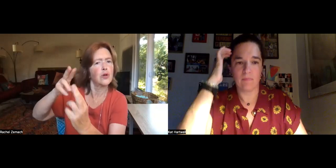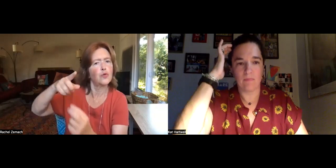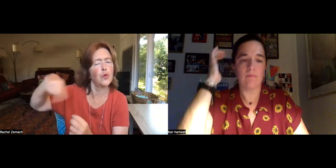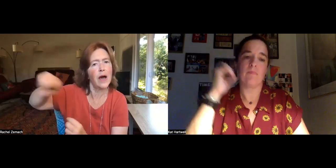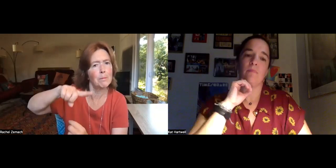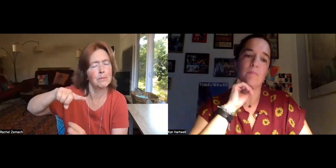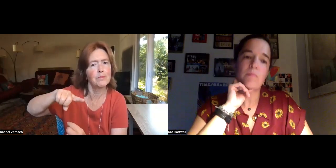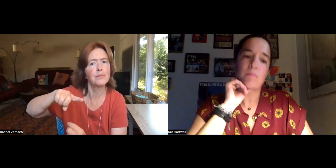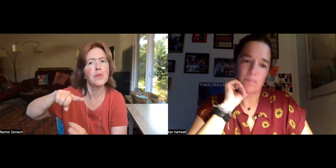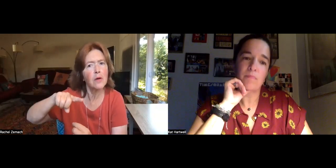to them,